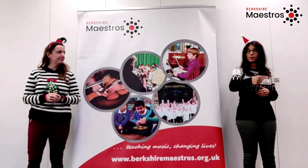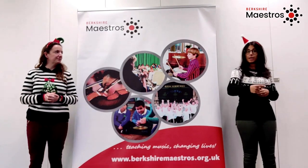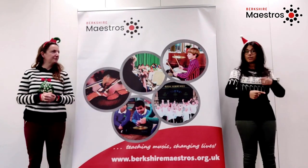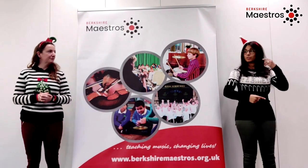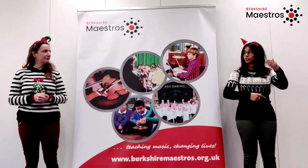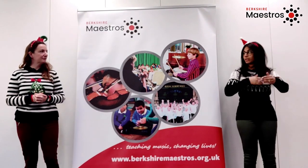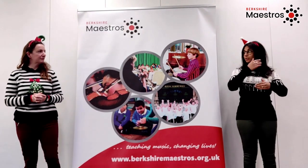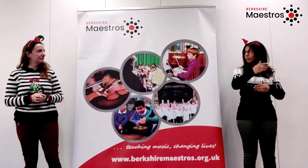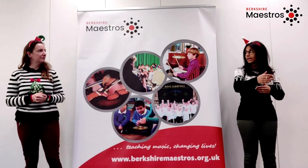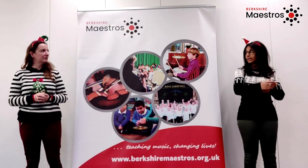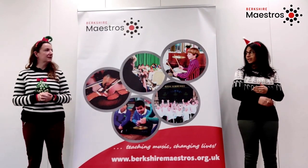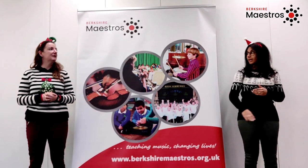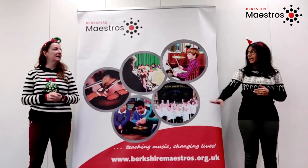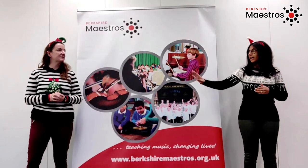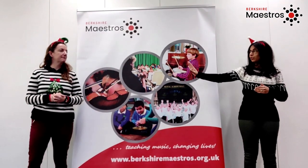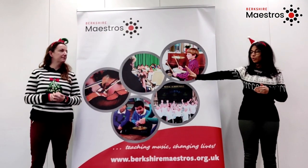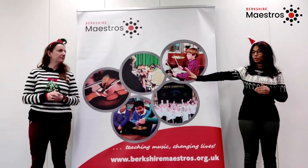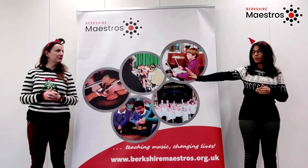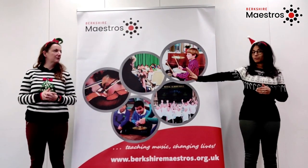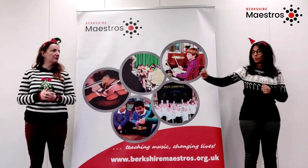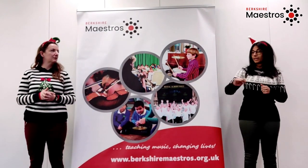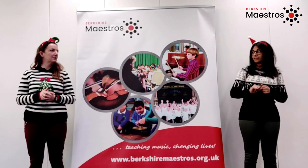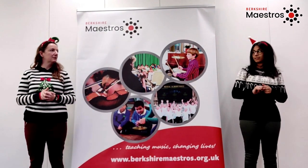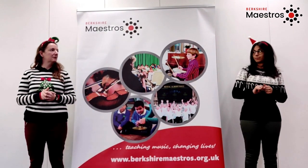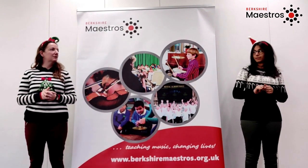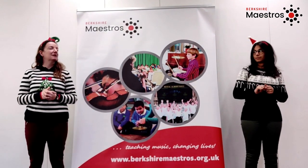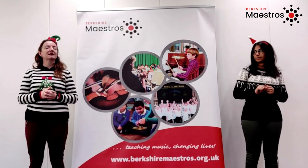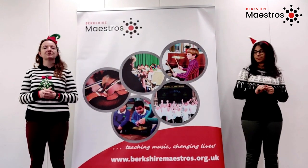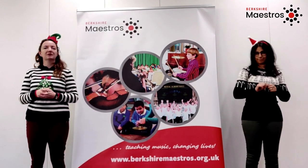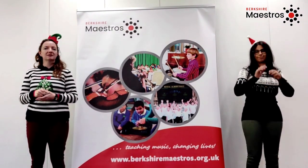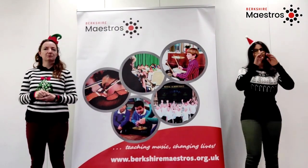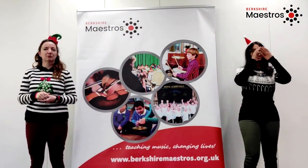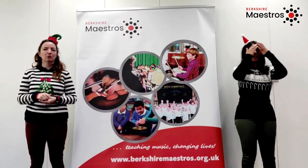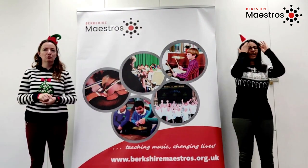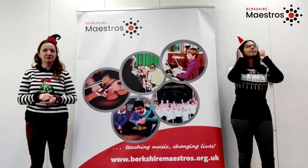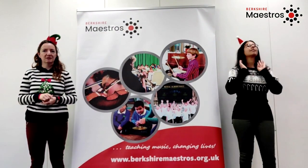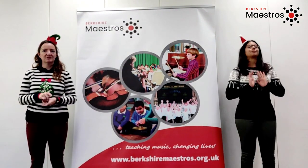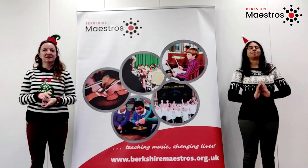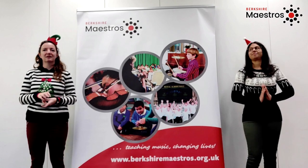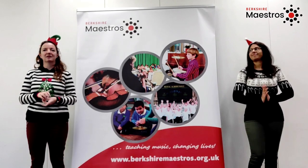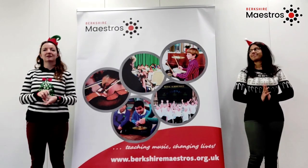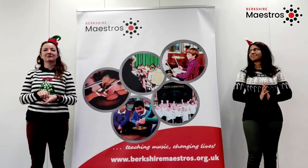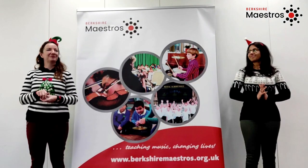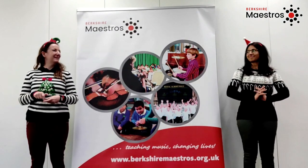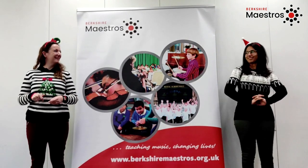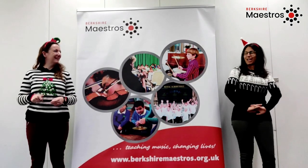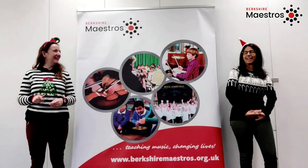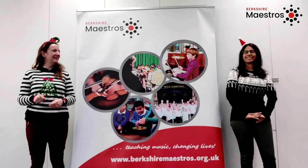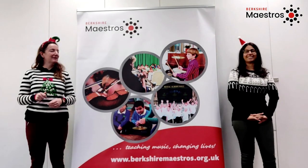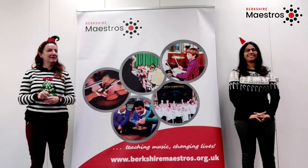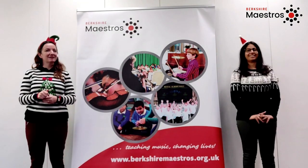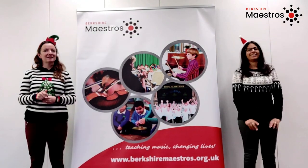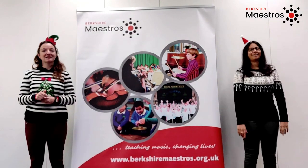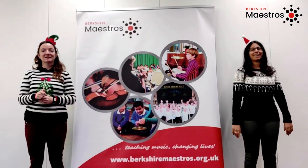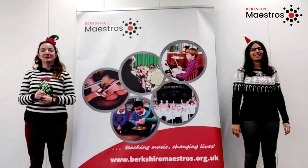it straight away. Yes. And your group have to wait a little bit. That's right. So we'll all start together there. Okay. Excellent. Here we go.